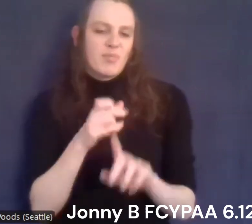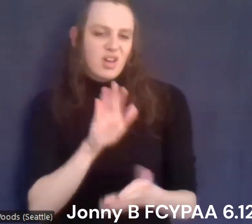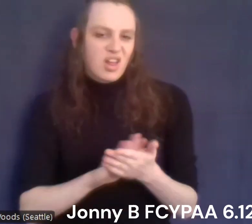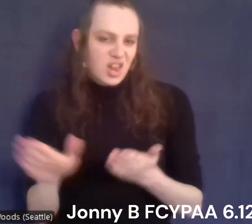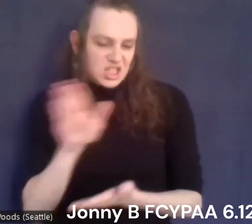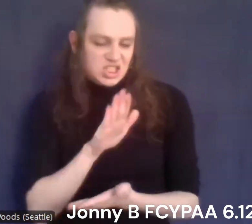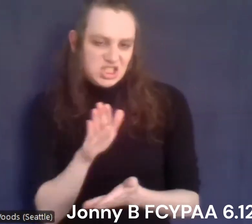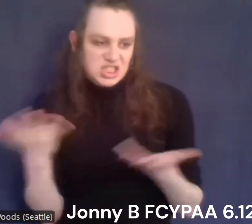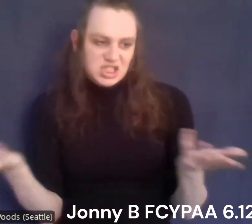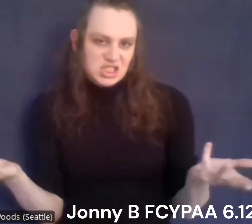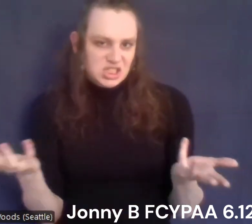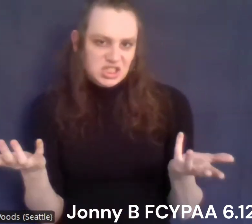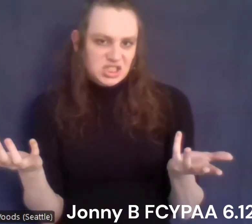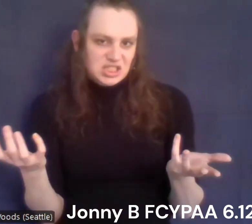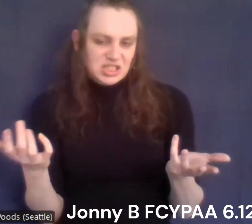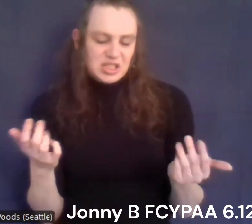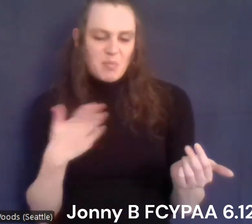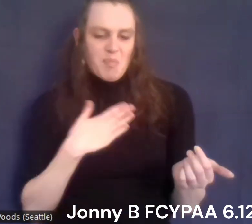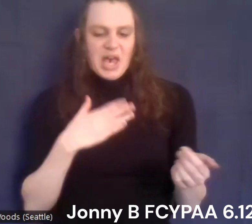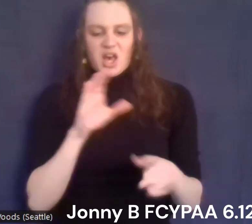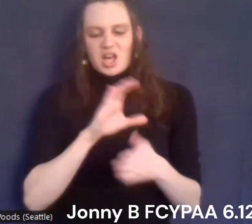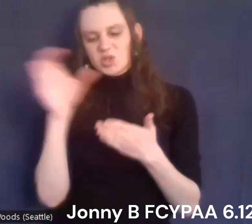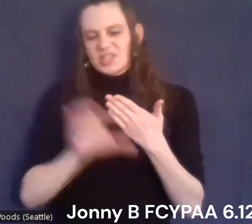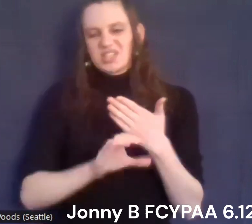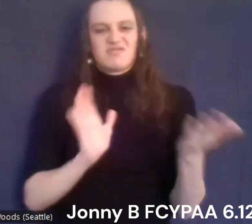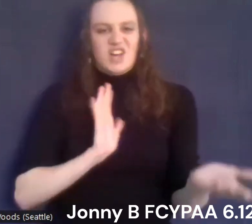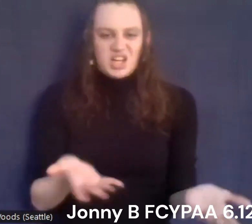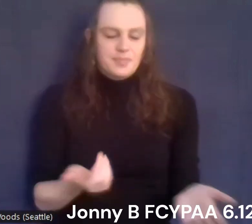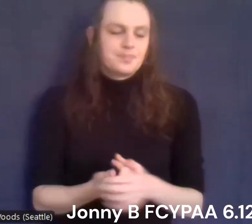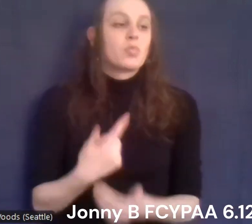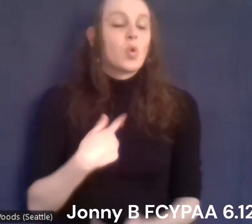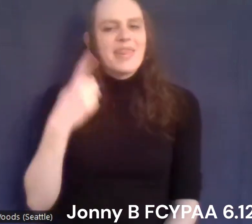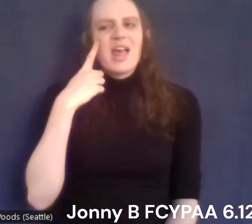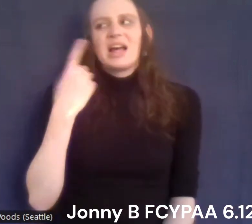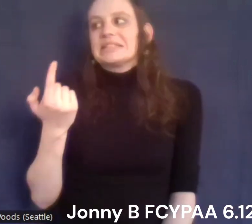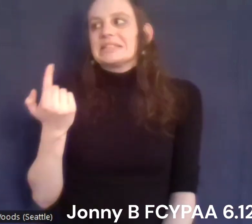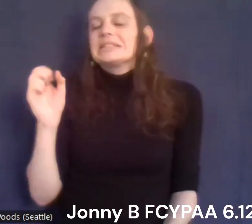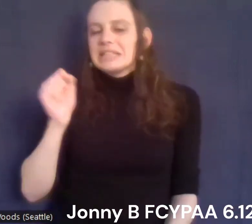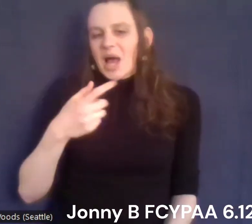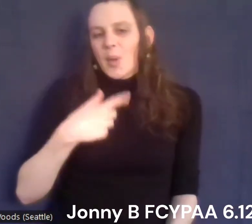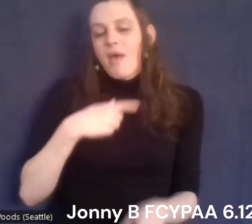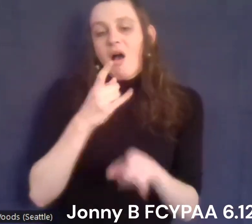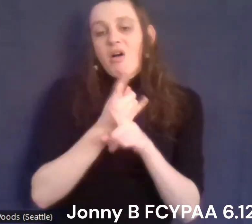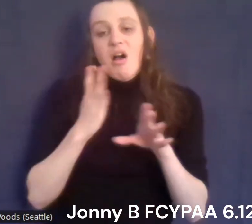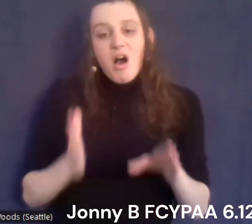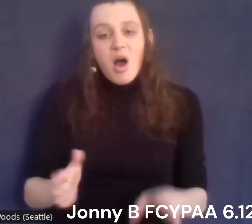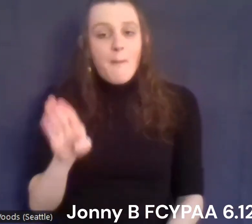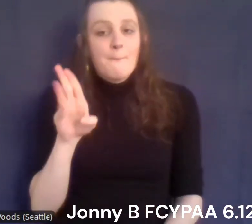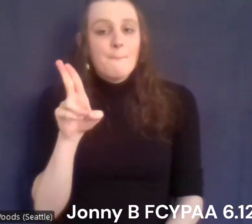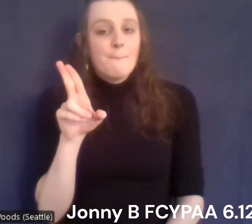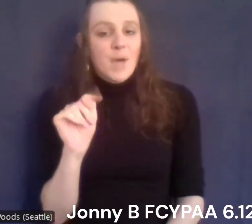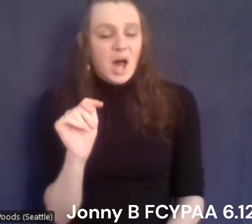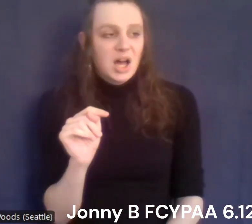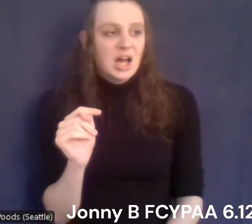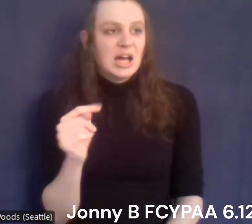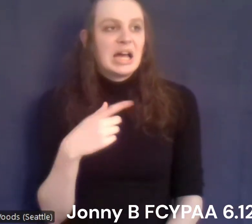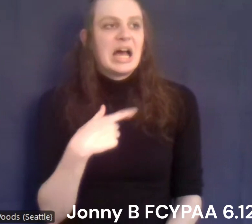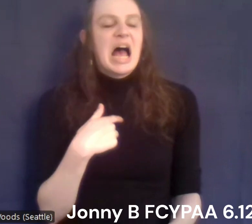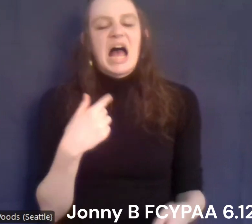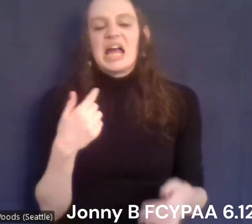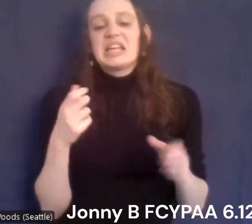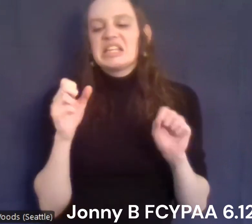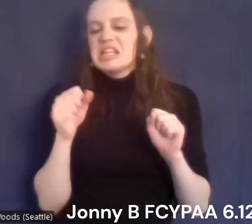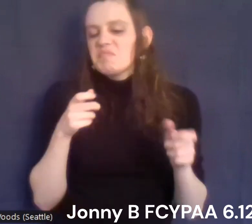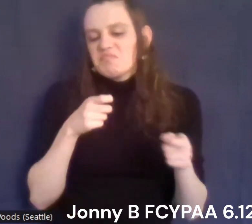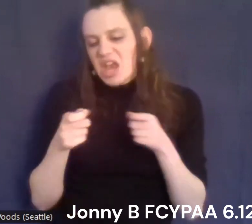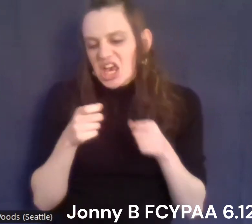my mind. I was like, all right, I'm an alcoholic, but we're going to just, now I'm starting to learn how to kind of manage this. Let's push it off and